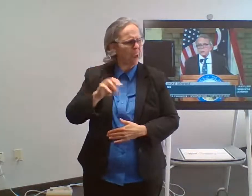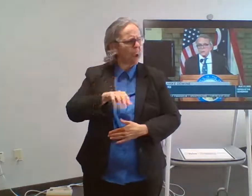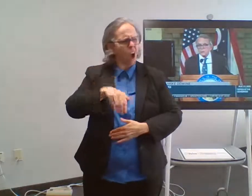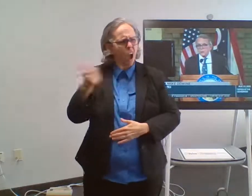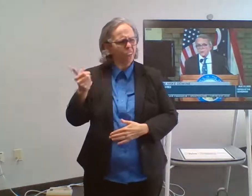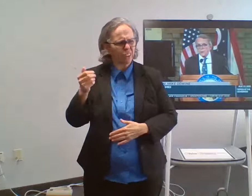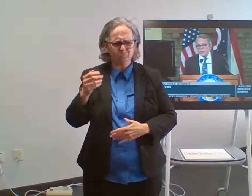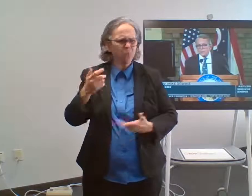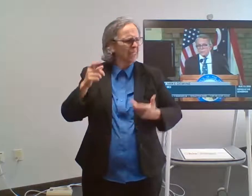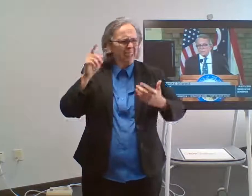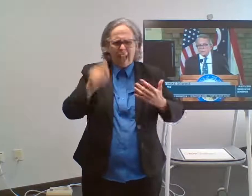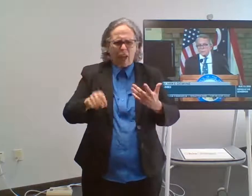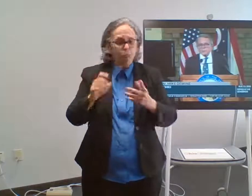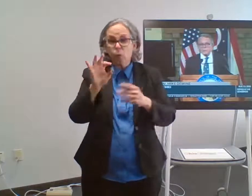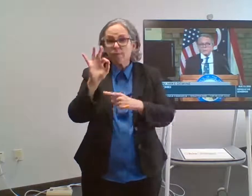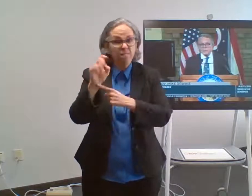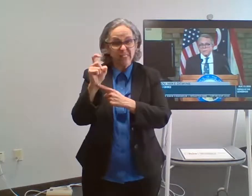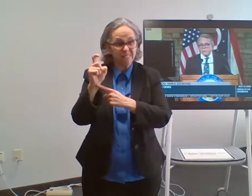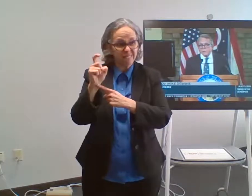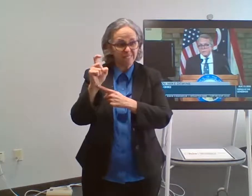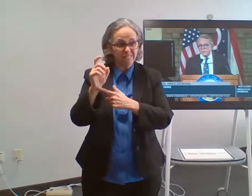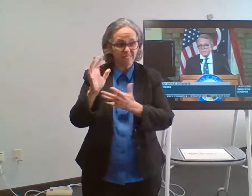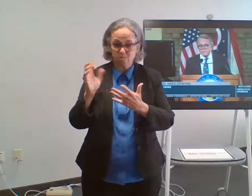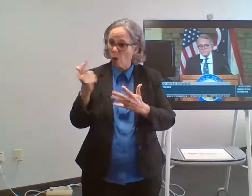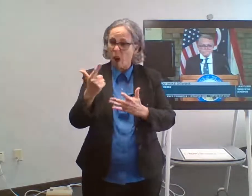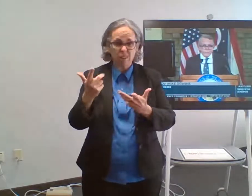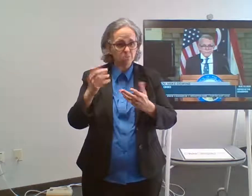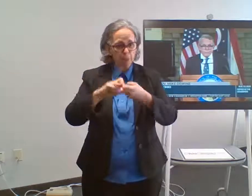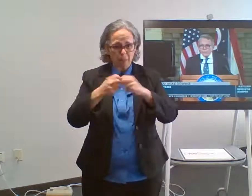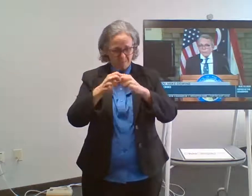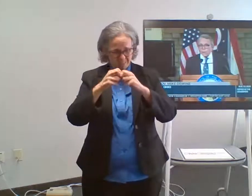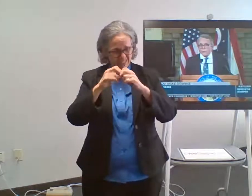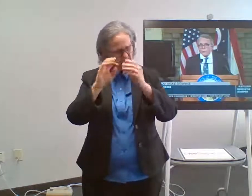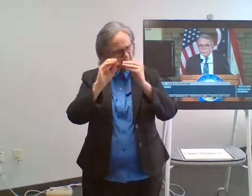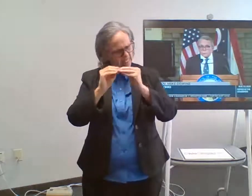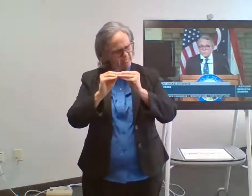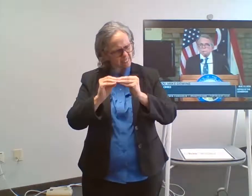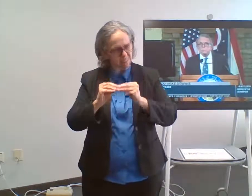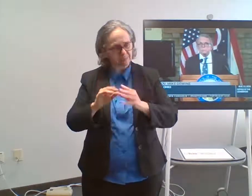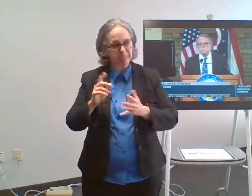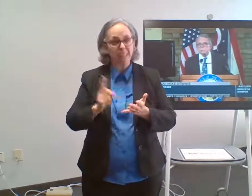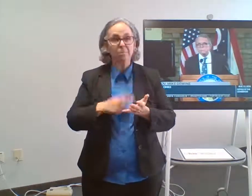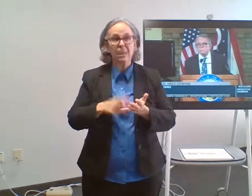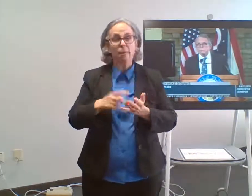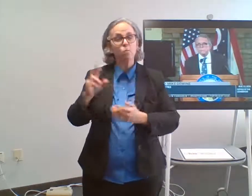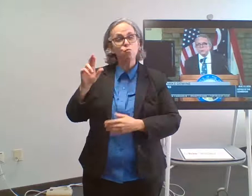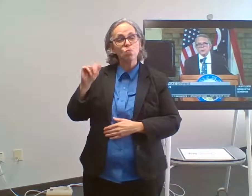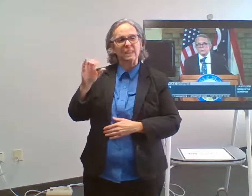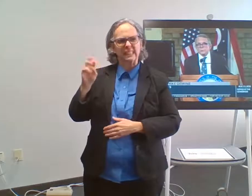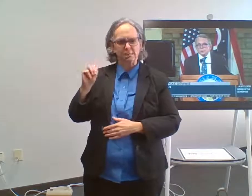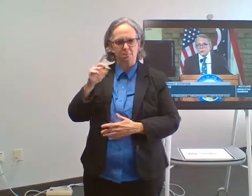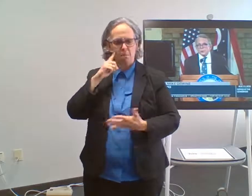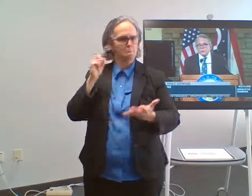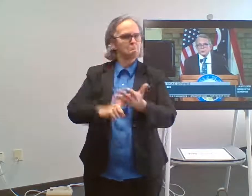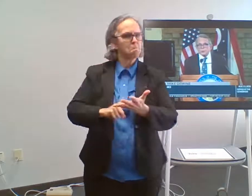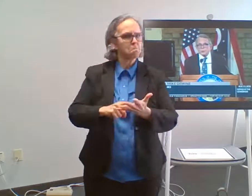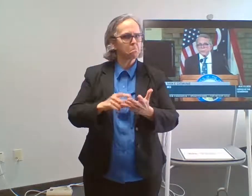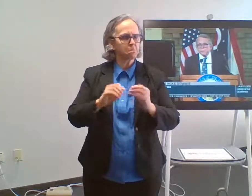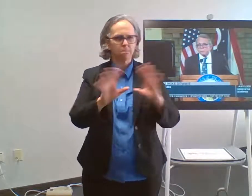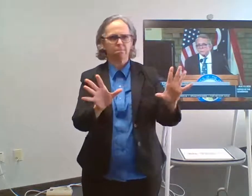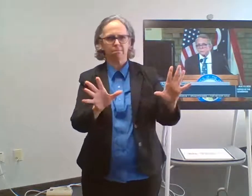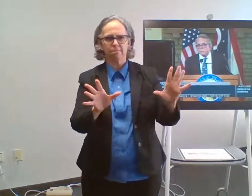all. Sometimes the racism is overt. The person is